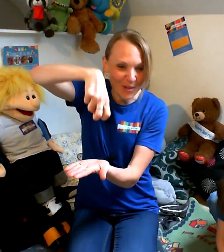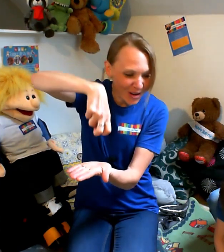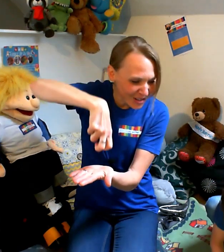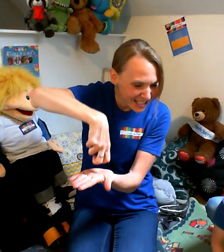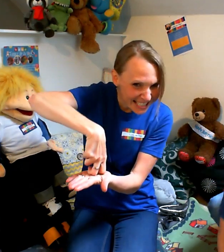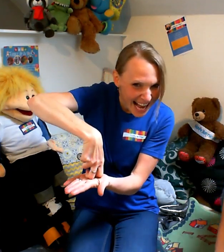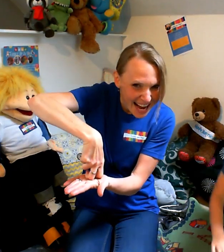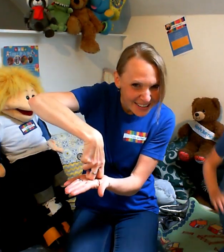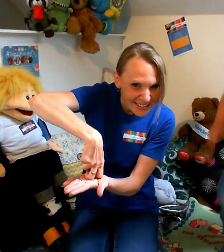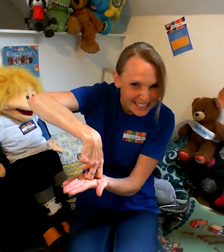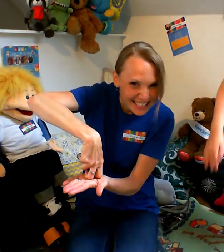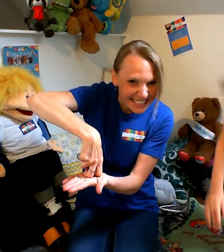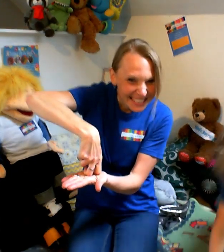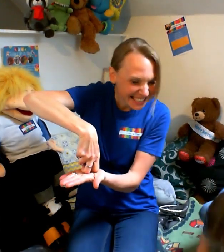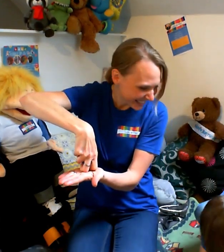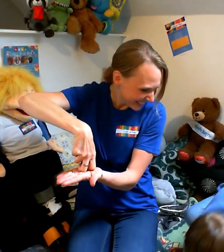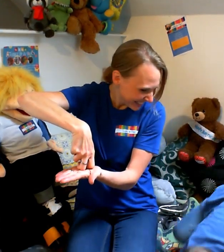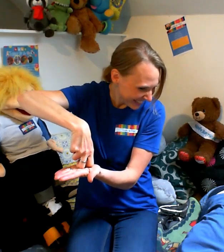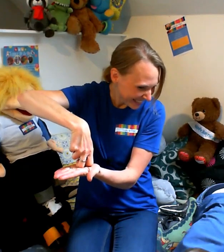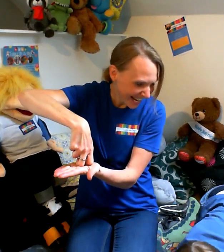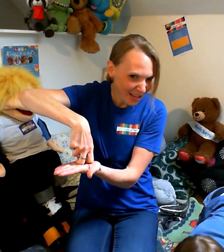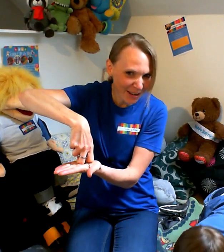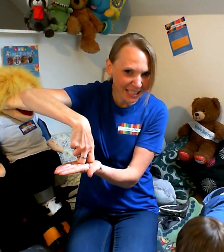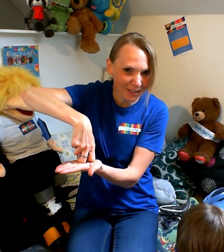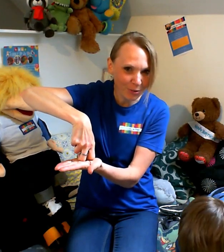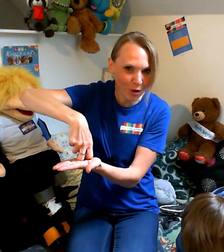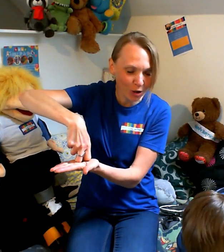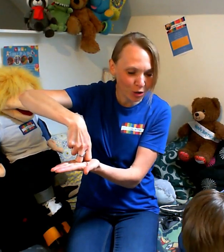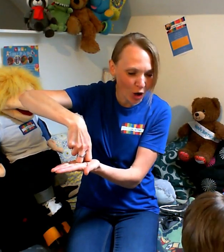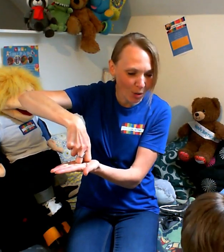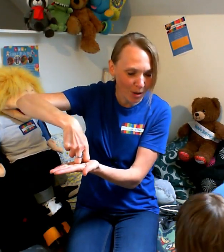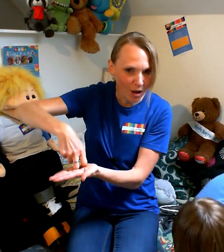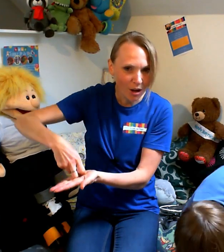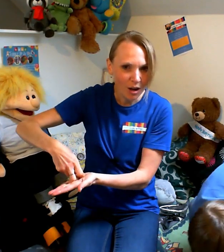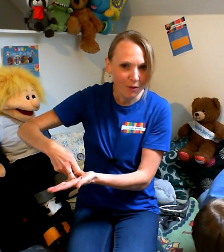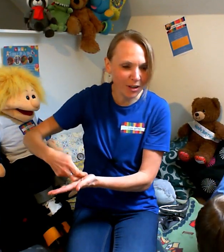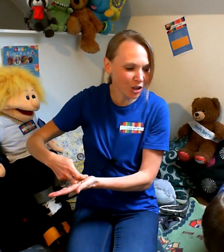fall down. Okay, you ready for some fishes?